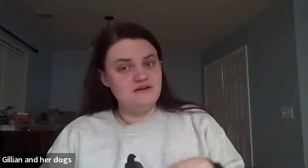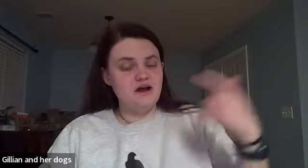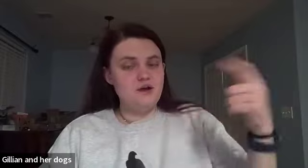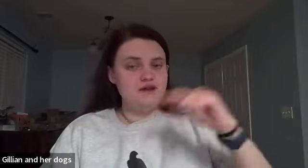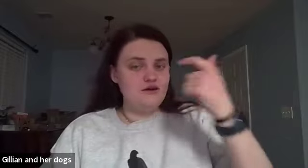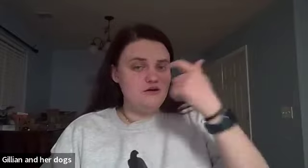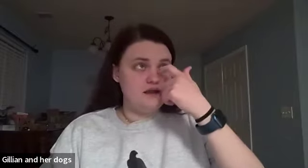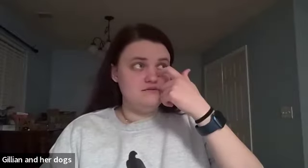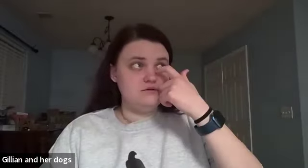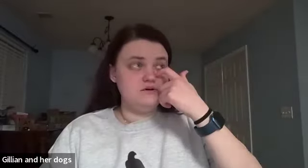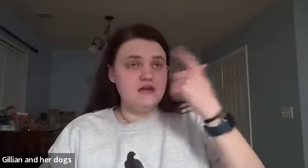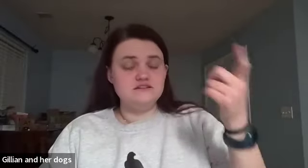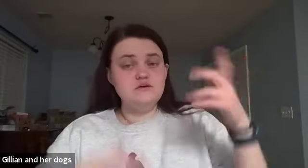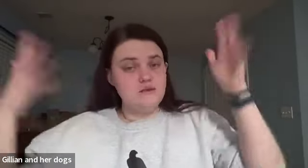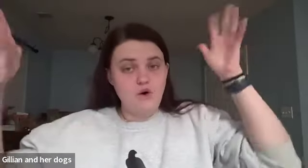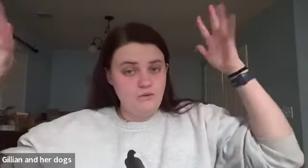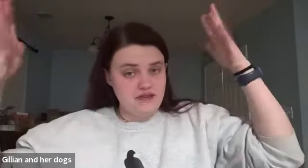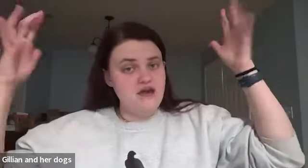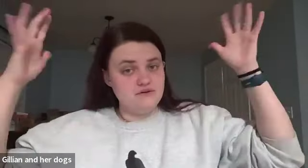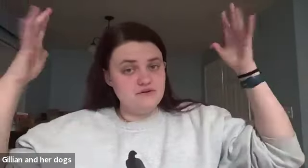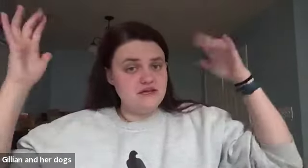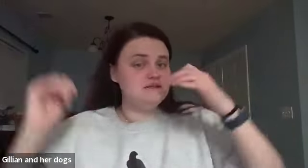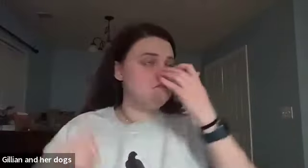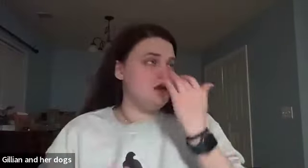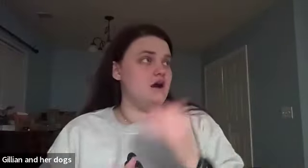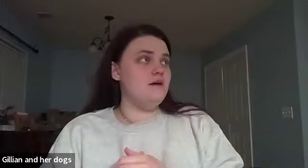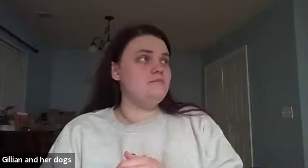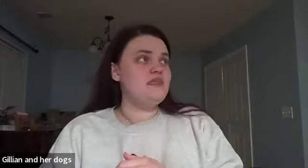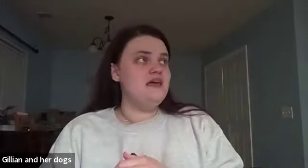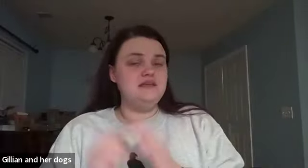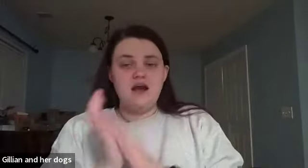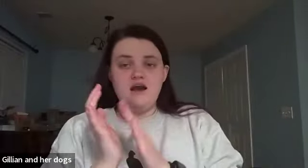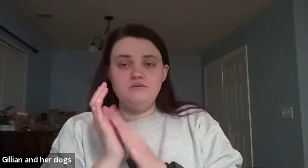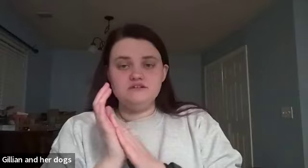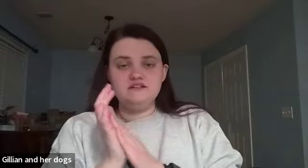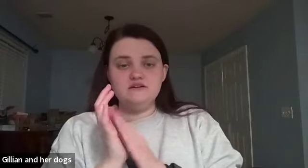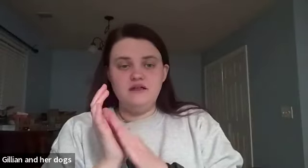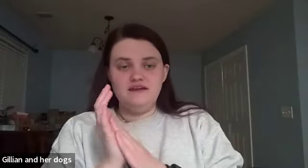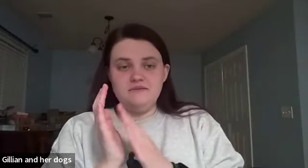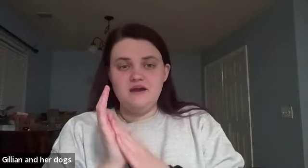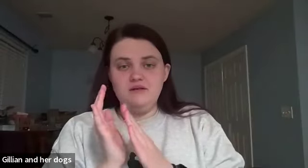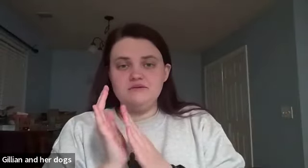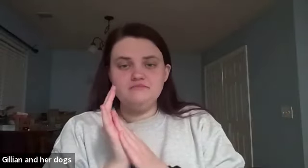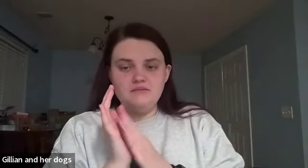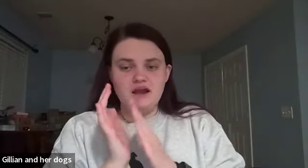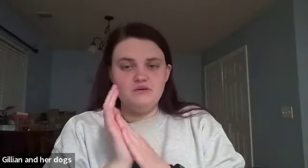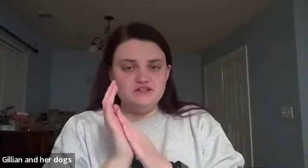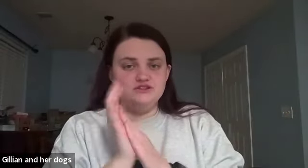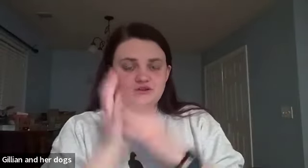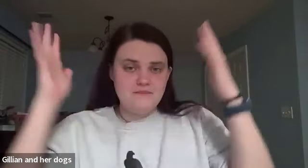now. I go back and forth. At school, I'm only ever this. But yeah, I will still, like, if I'm out, like, in public, I will still do clap